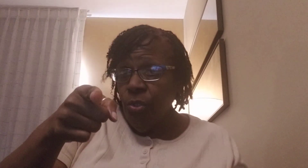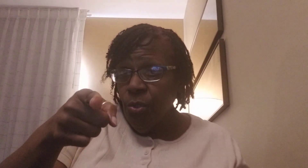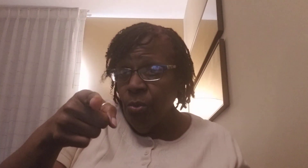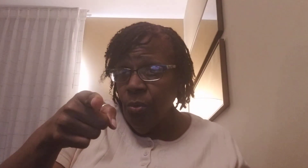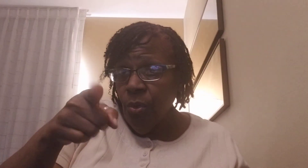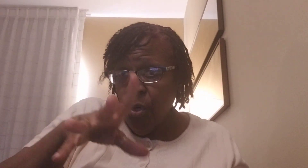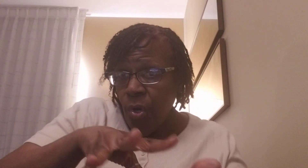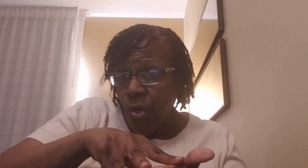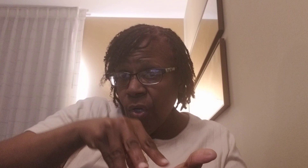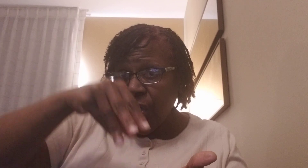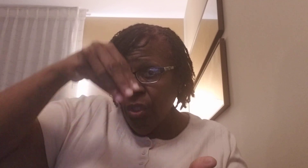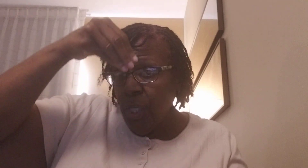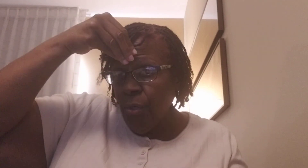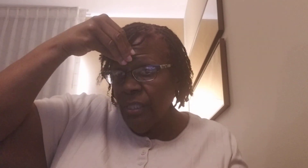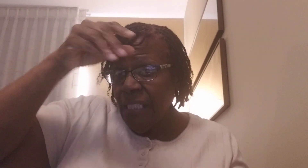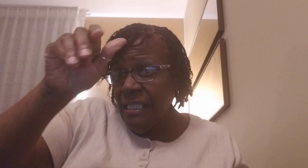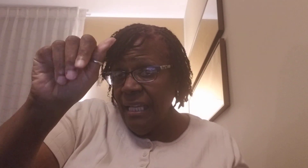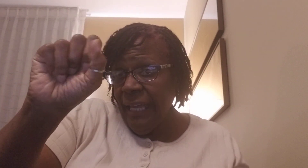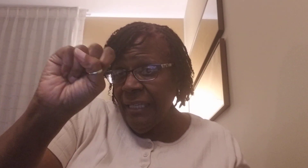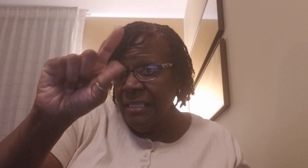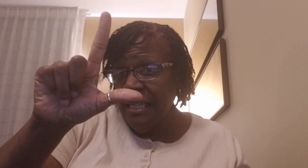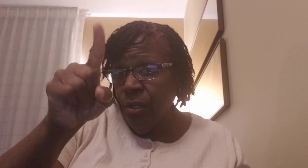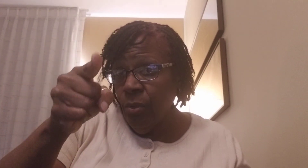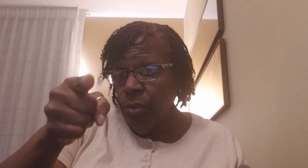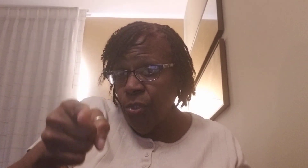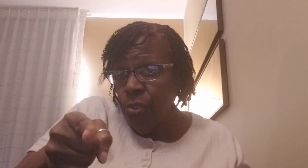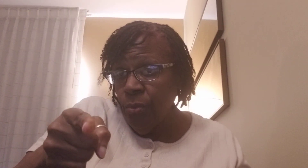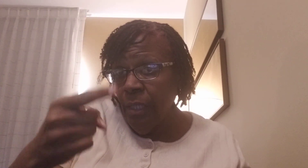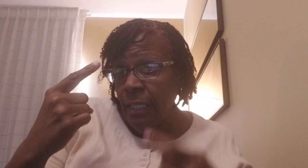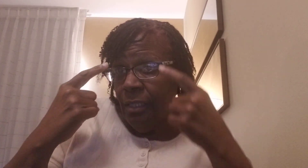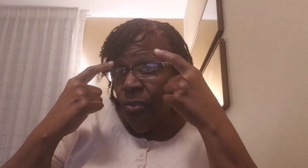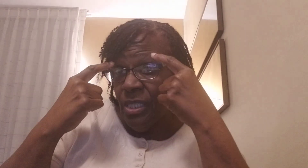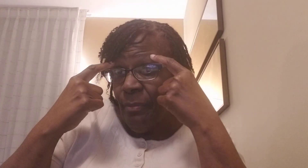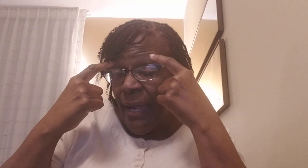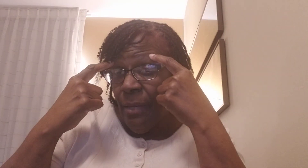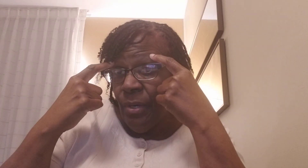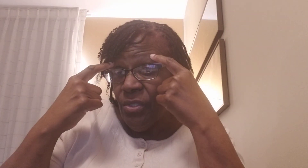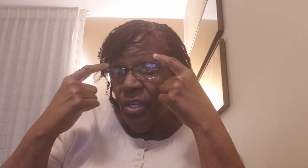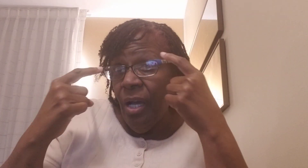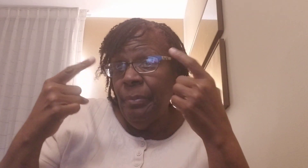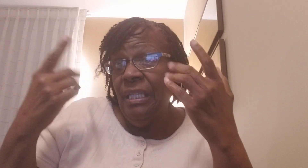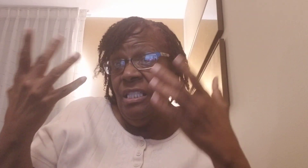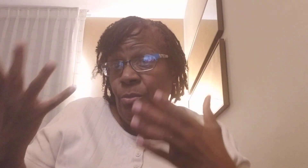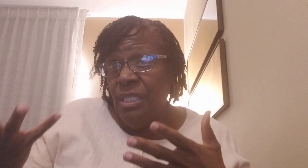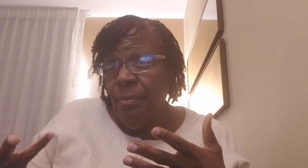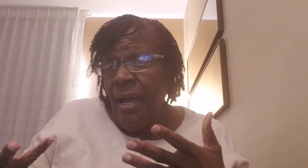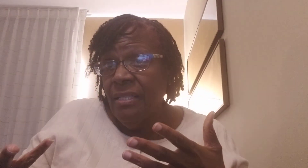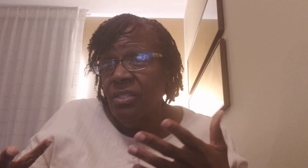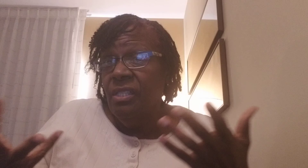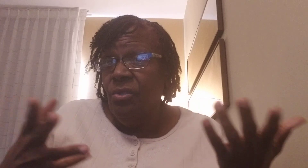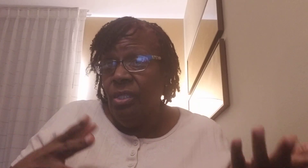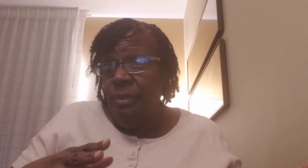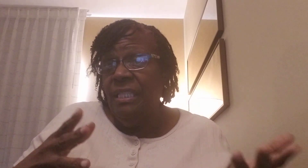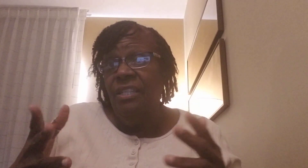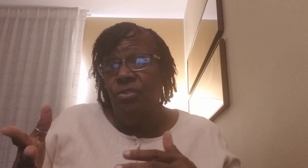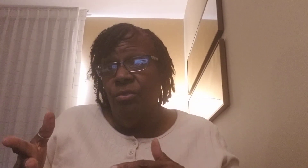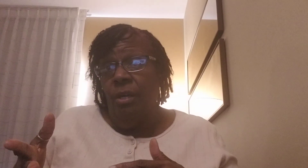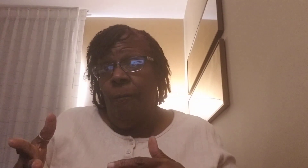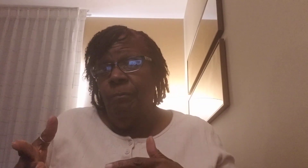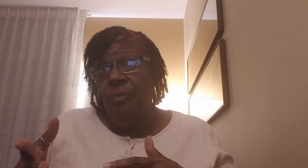You learning ASL, you. Notice my eyebrows are up because the response is going to be yes or no.